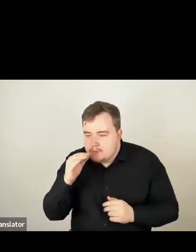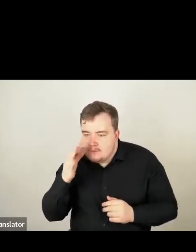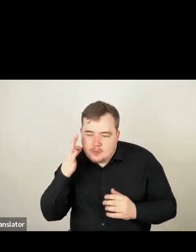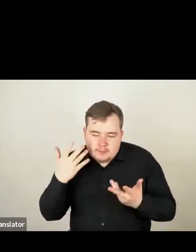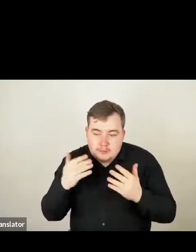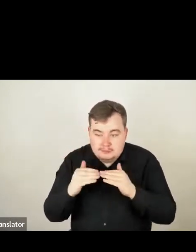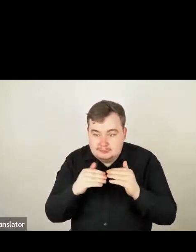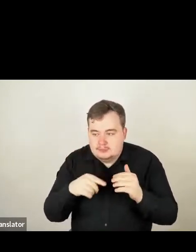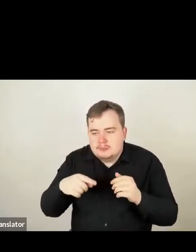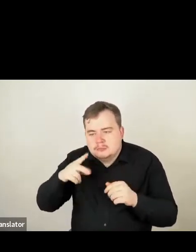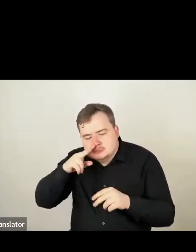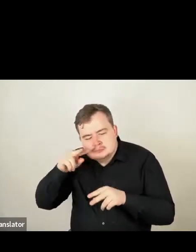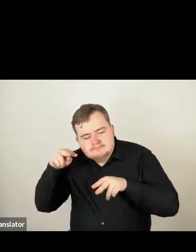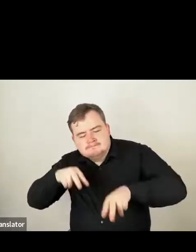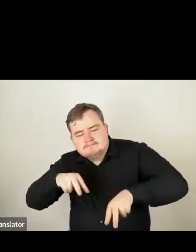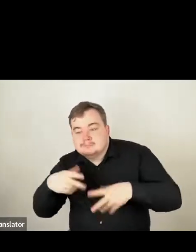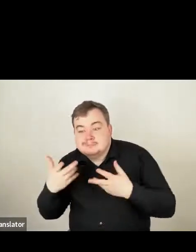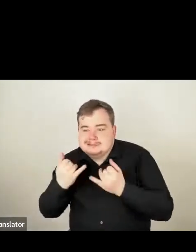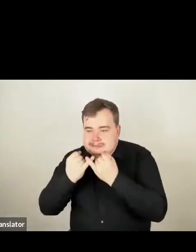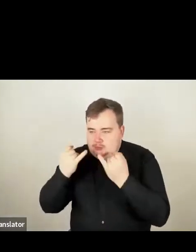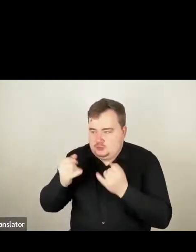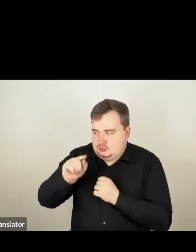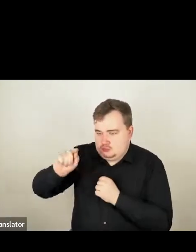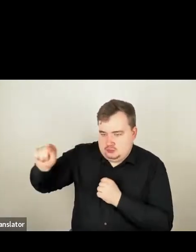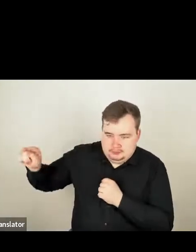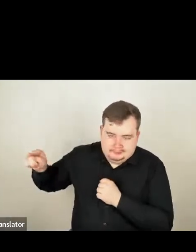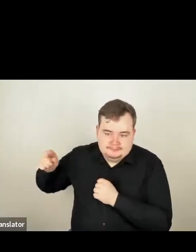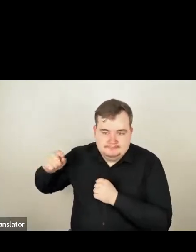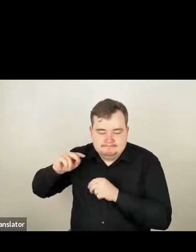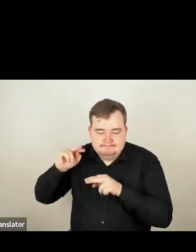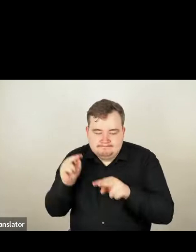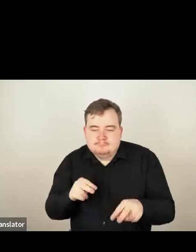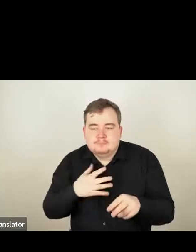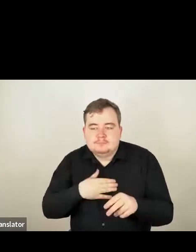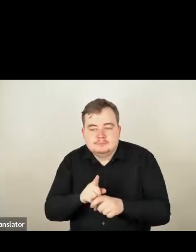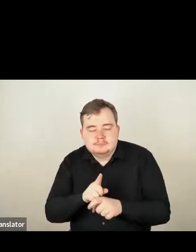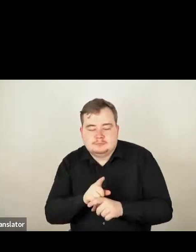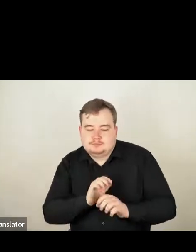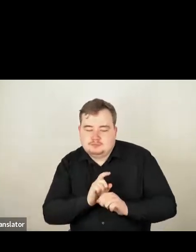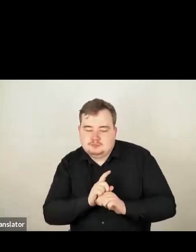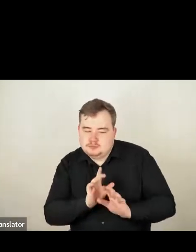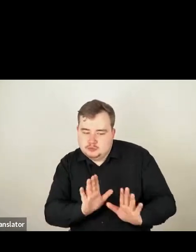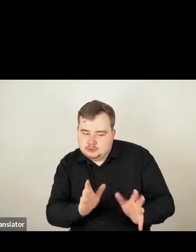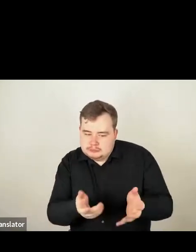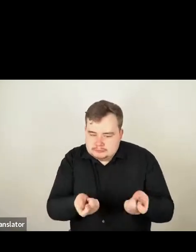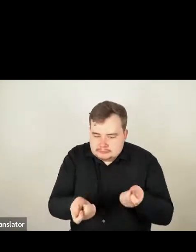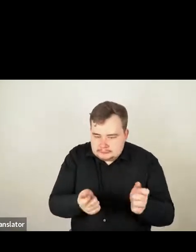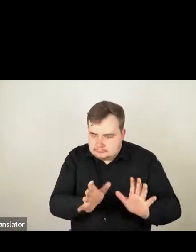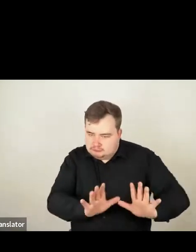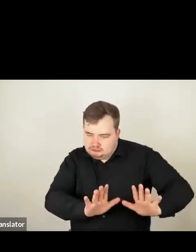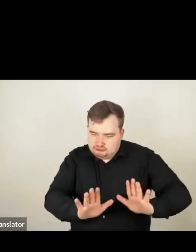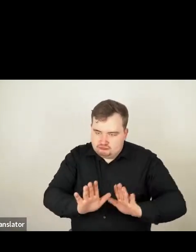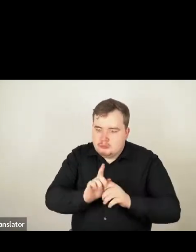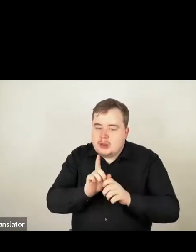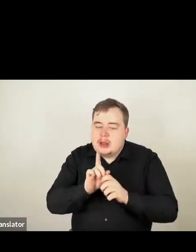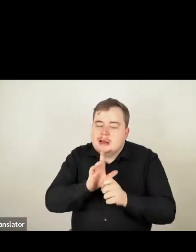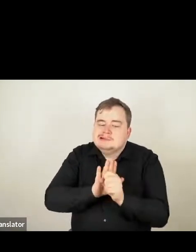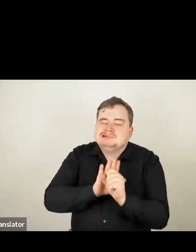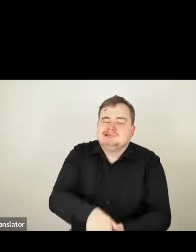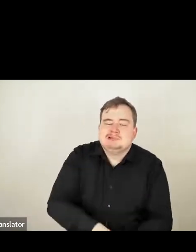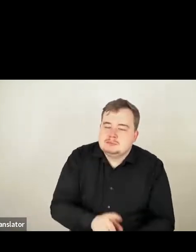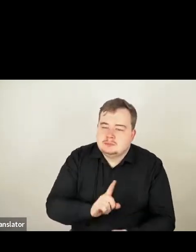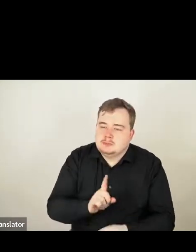institutional measures to protect women from domestic and from gender violence. And this is a